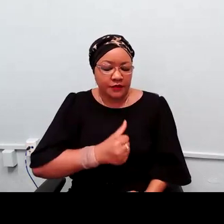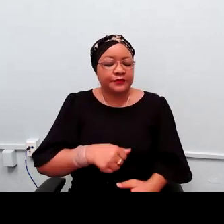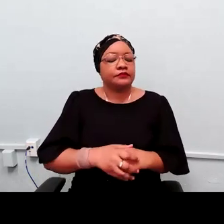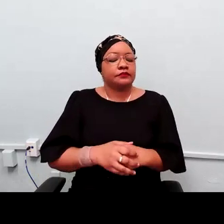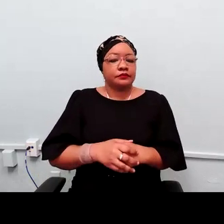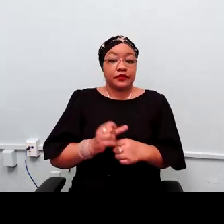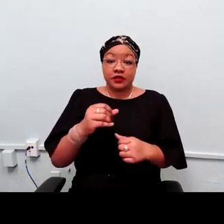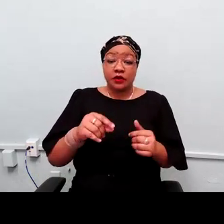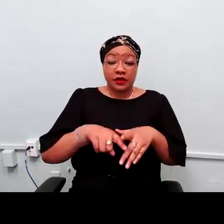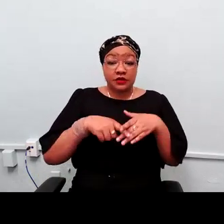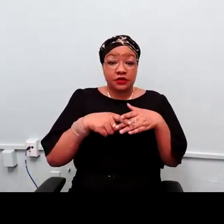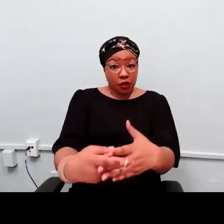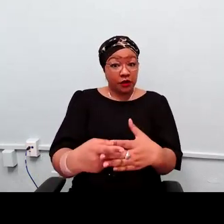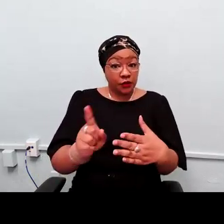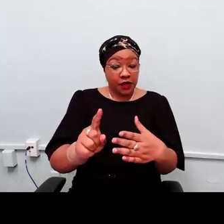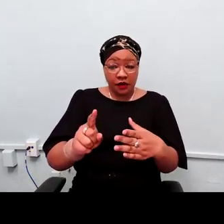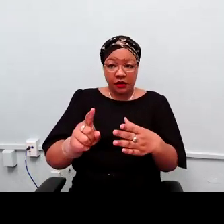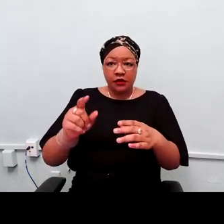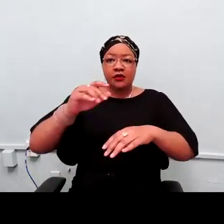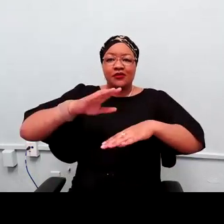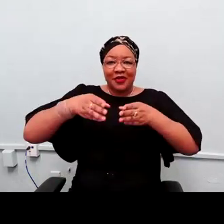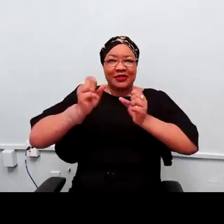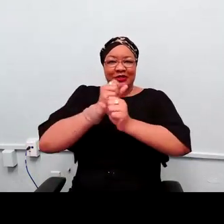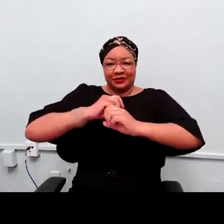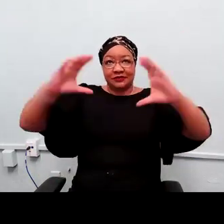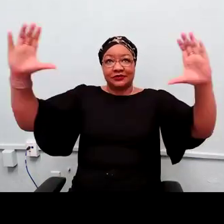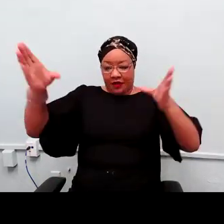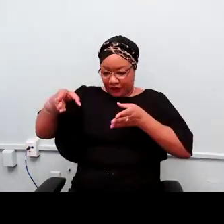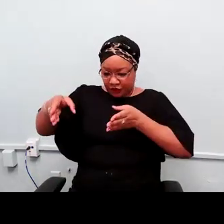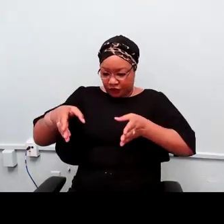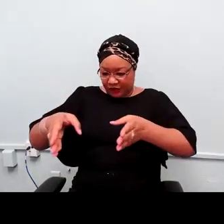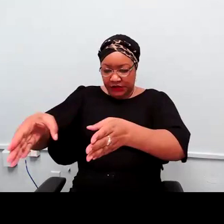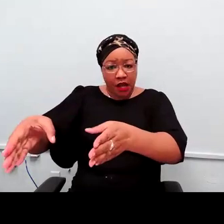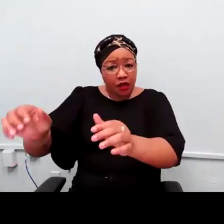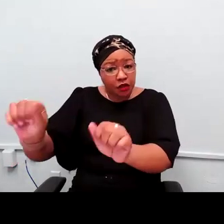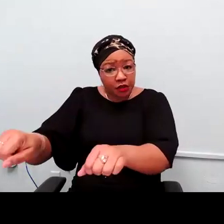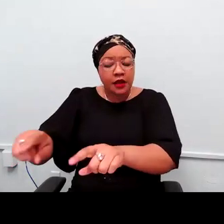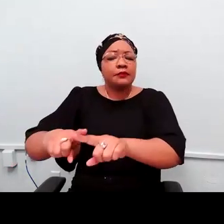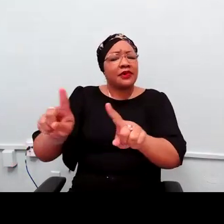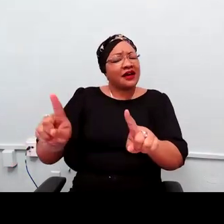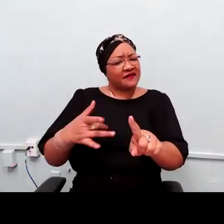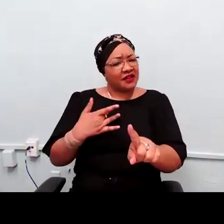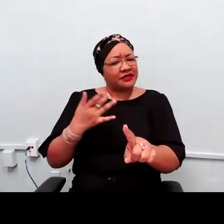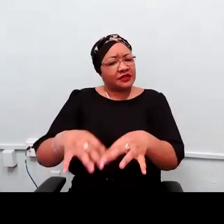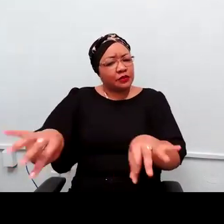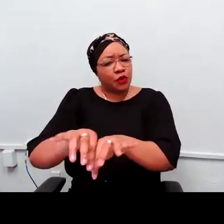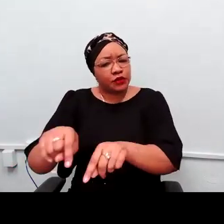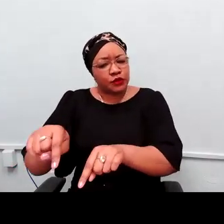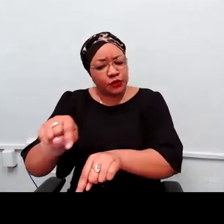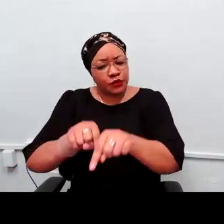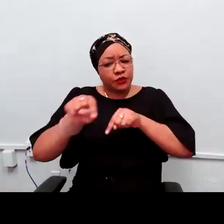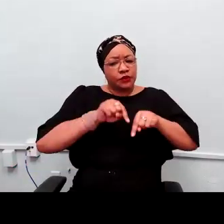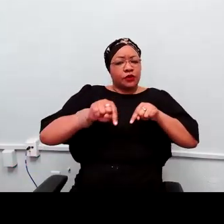start like on the streets. That would be an okay place to start. But it felt important to go back into childhood,